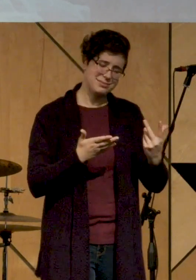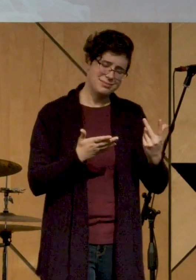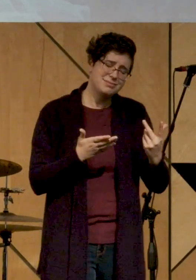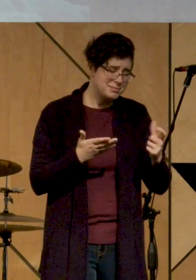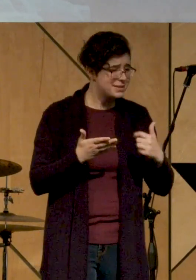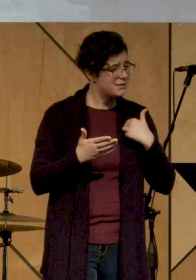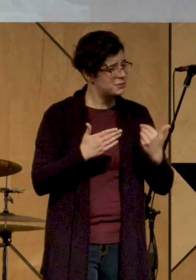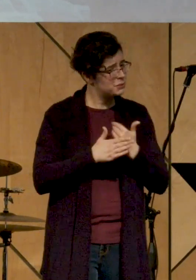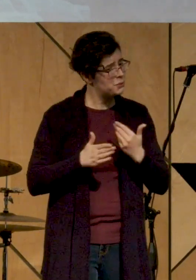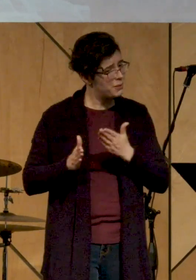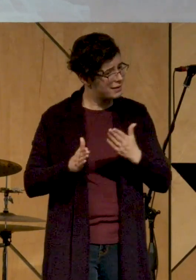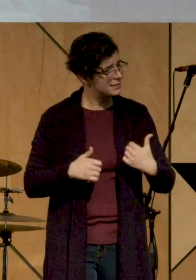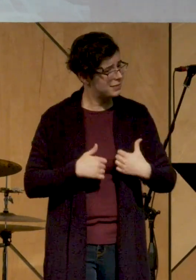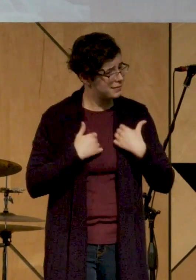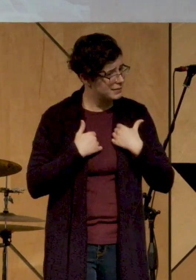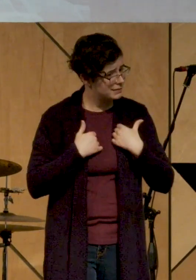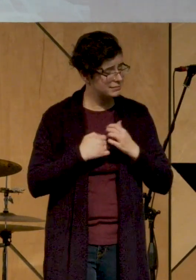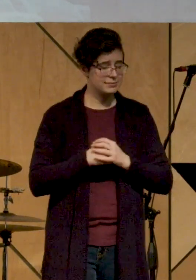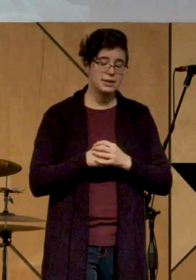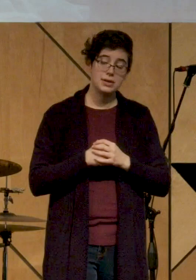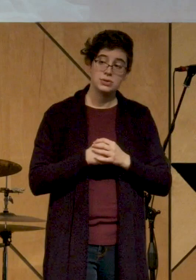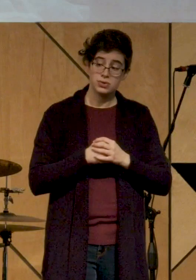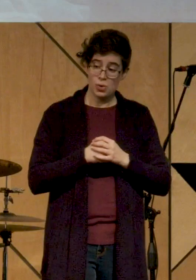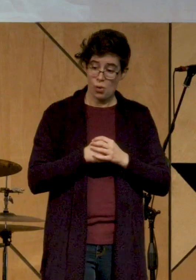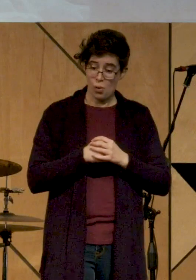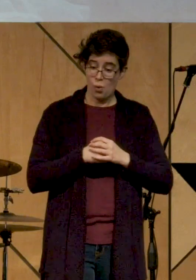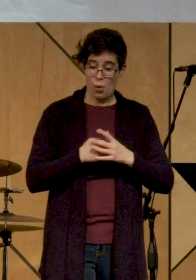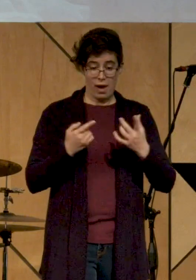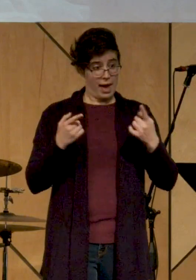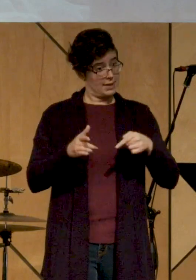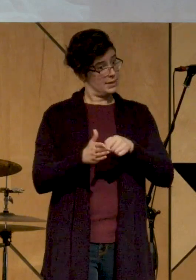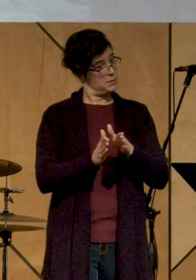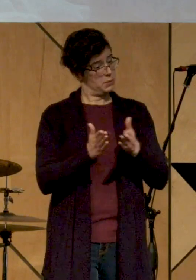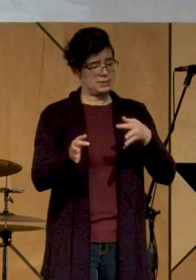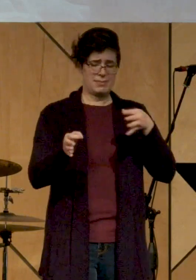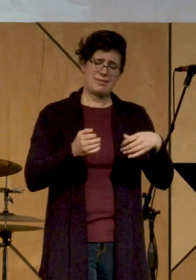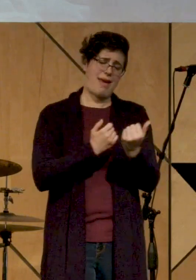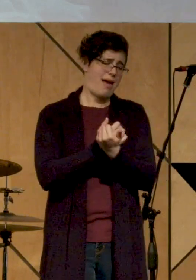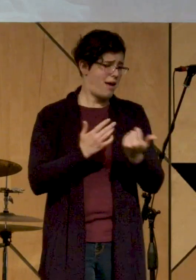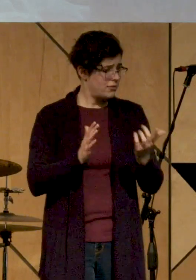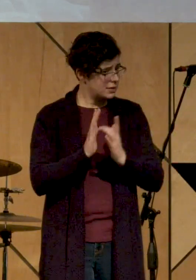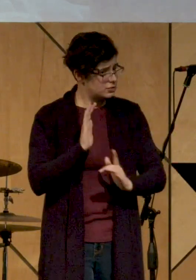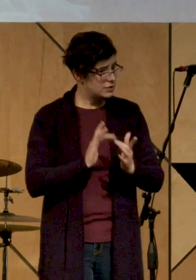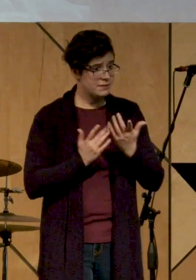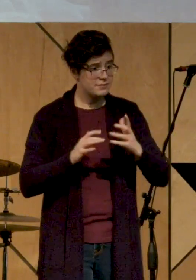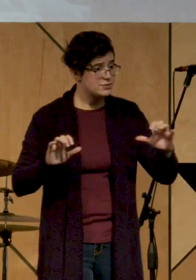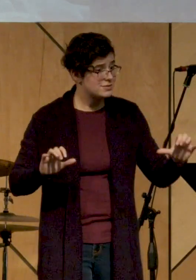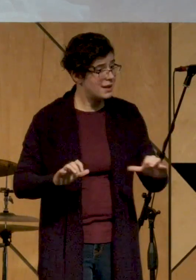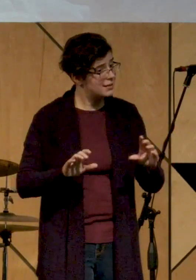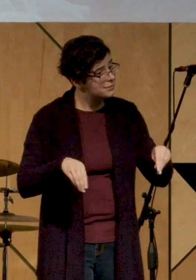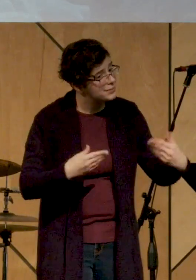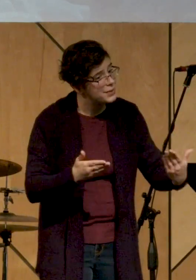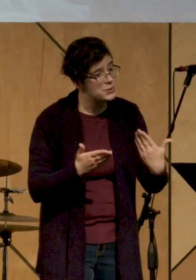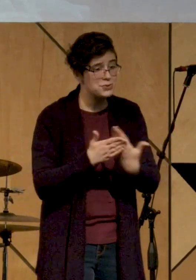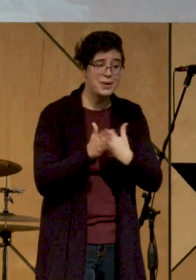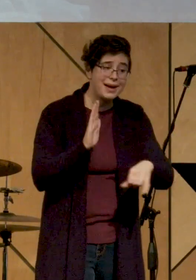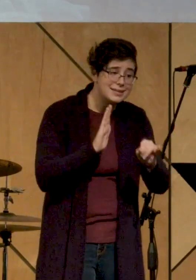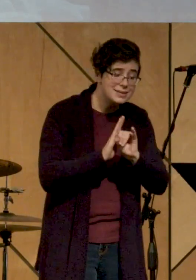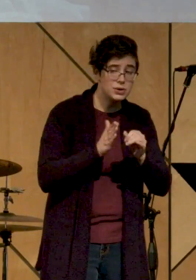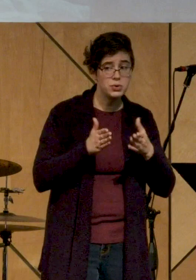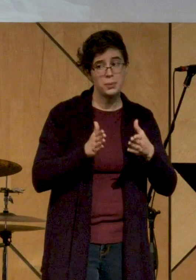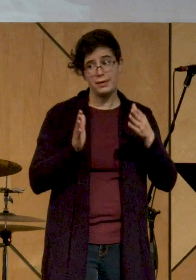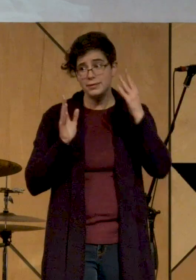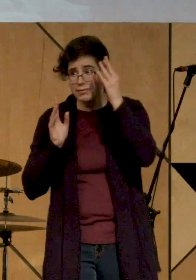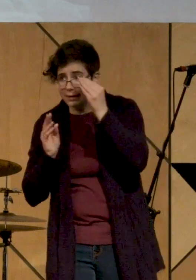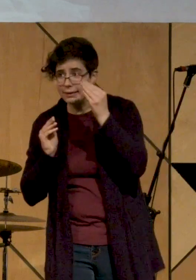of living. And after explaining all that Jesus has done to give us a new identity, a new way of thinking, a new